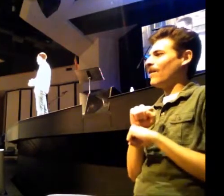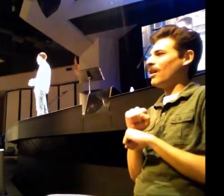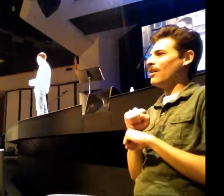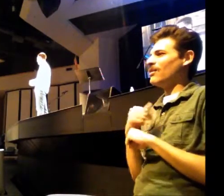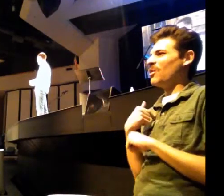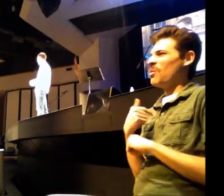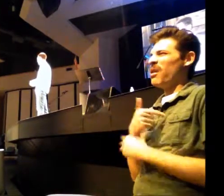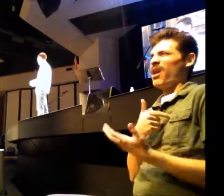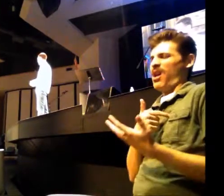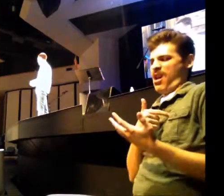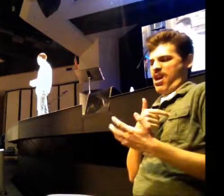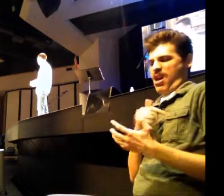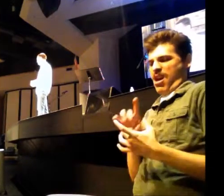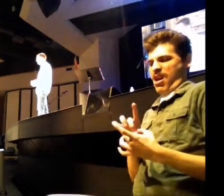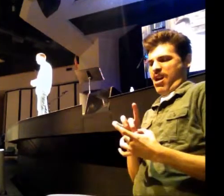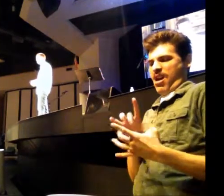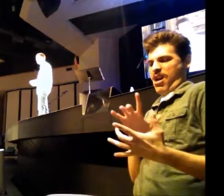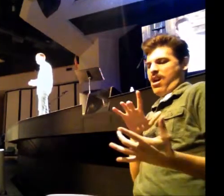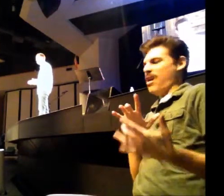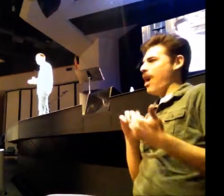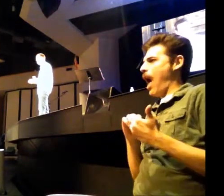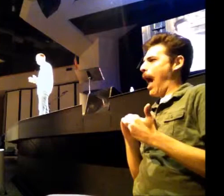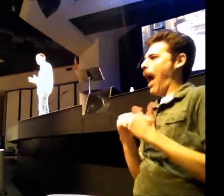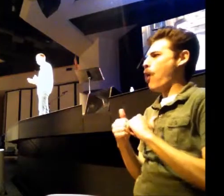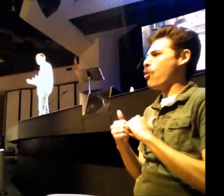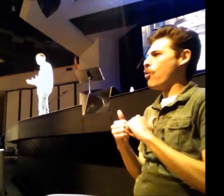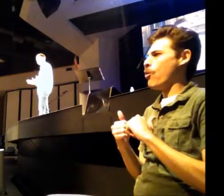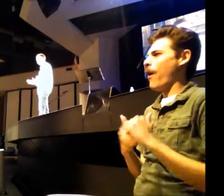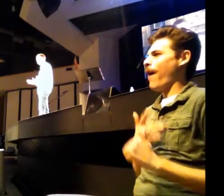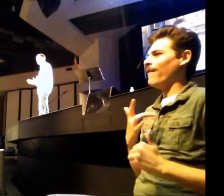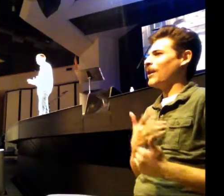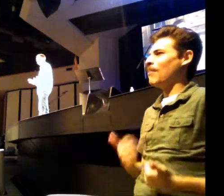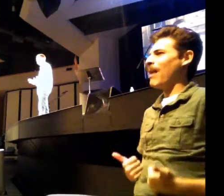our life back? Because it feels like we gave it away.